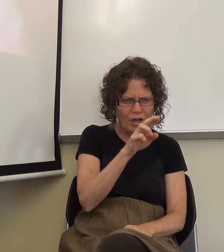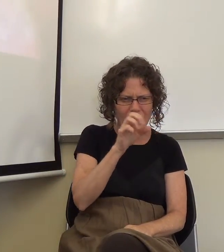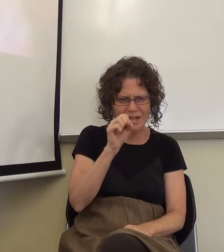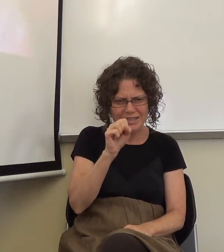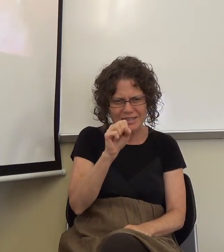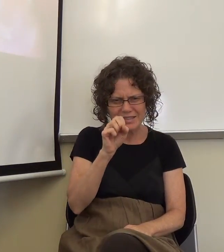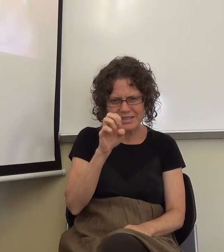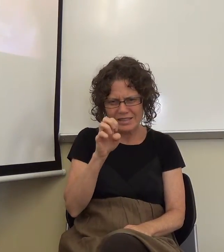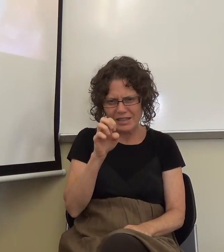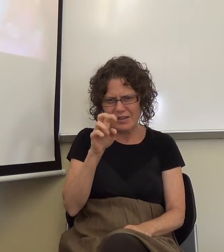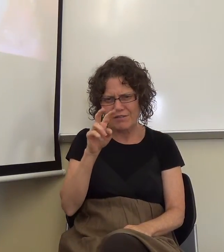Persevere.